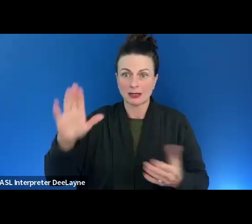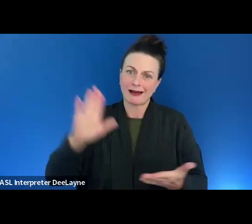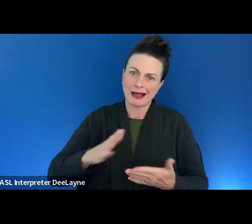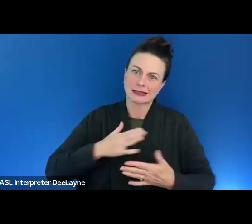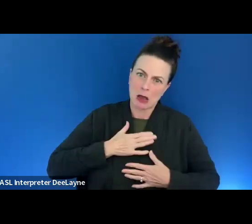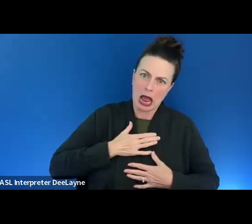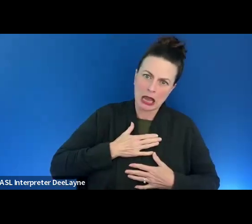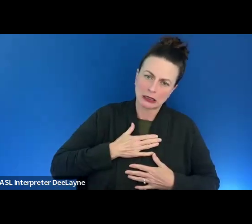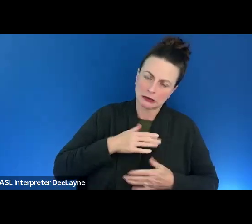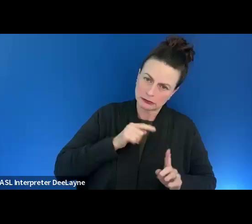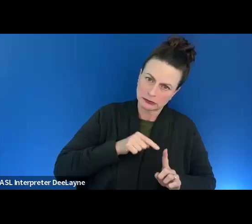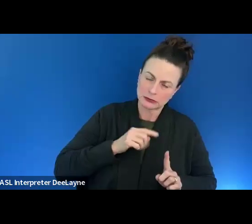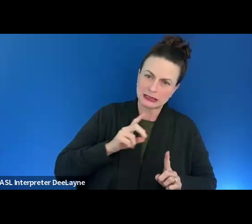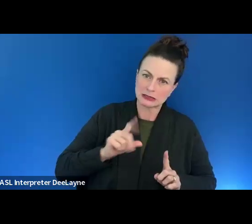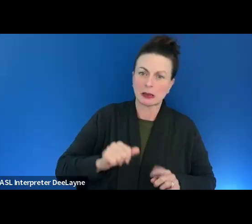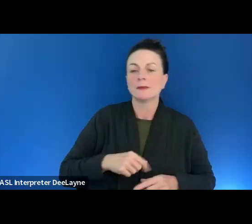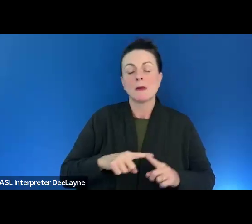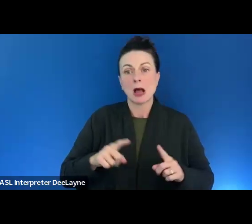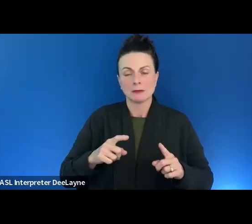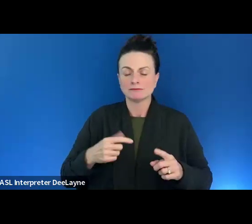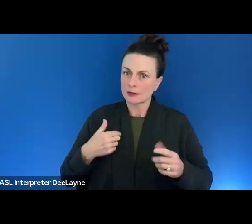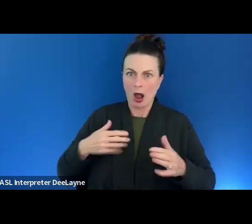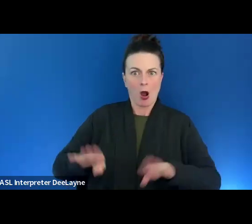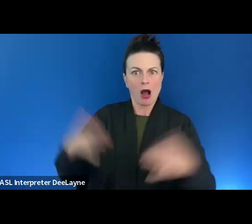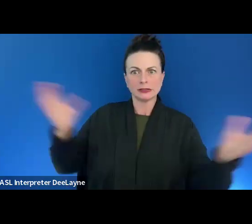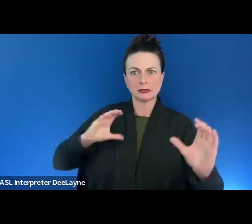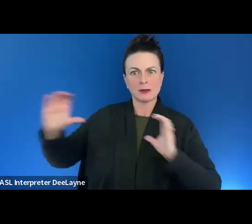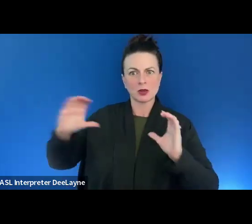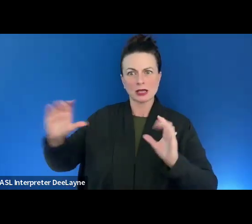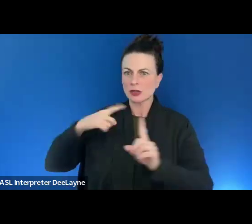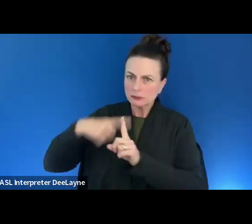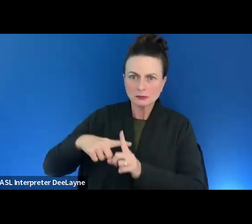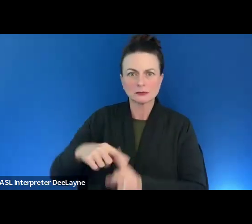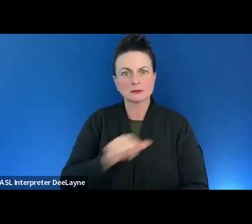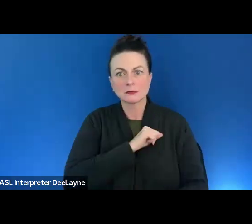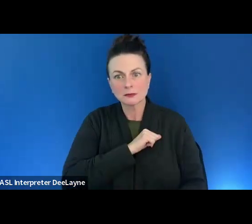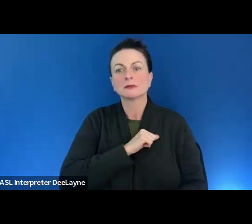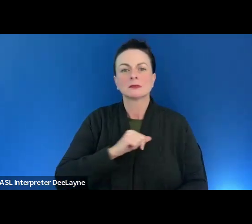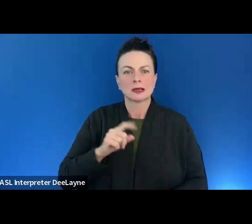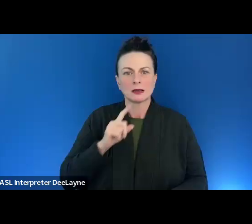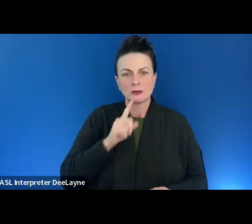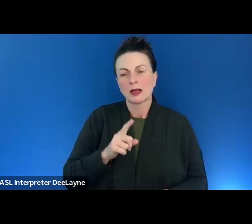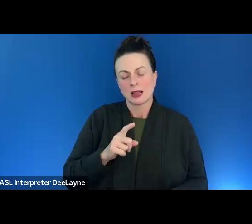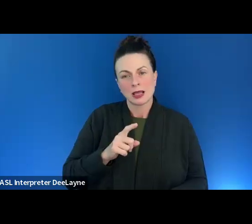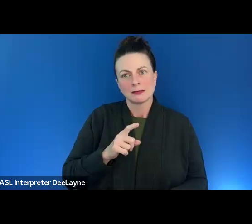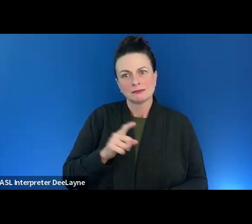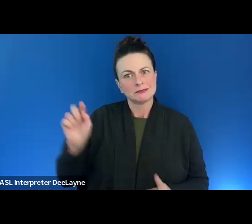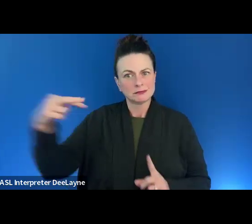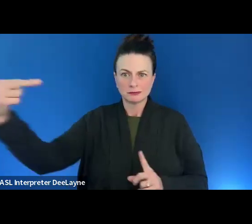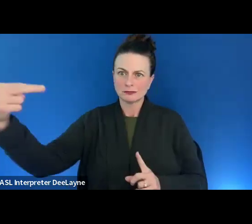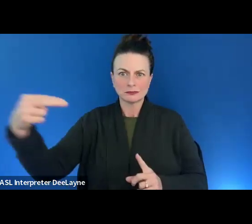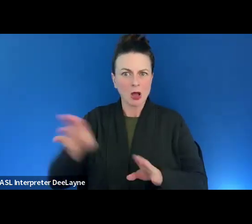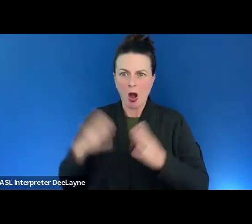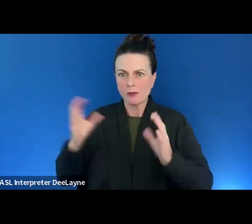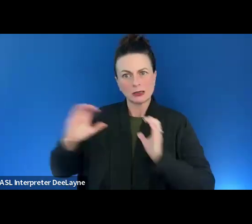about mine. But because I came in with open communication, with a positive attitude, and I really, on their ends, they were very open